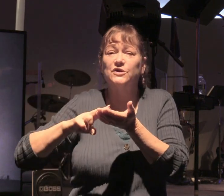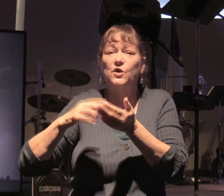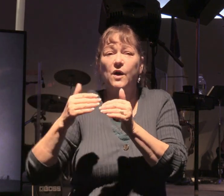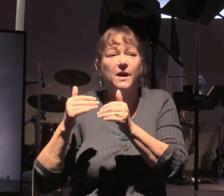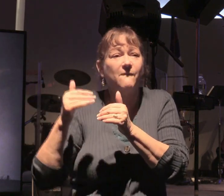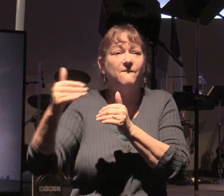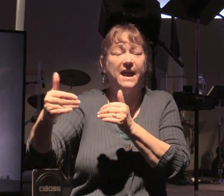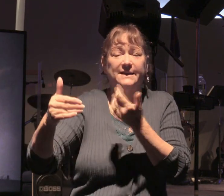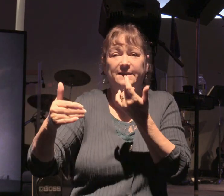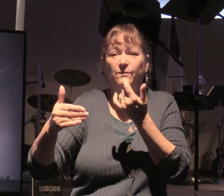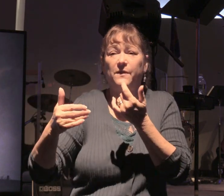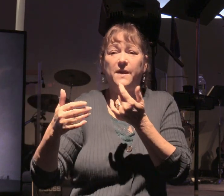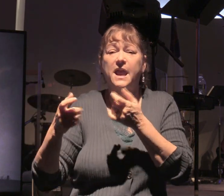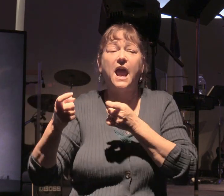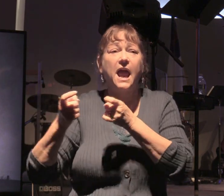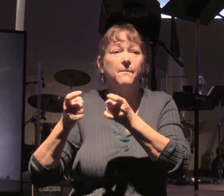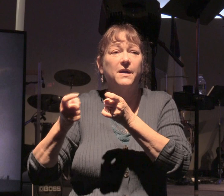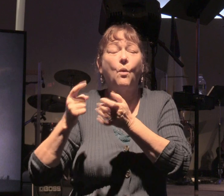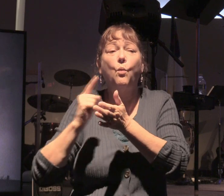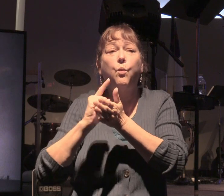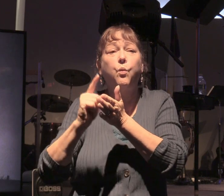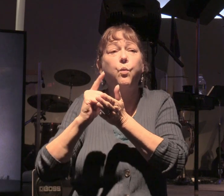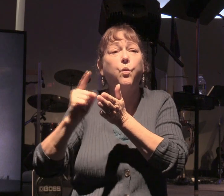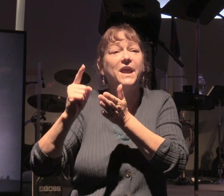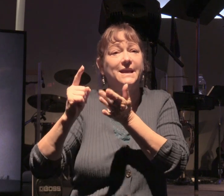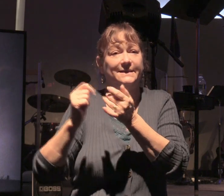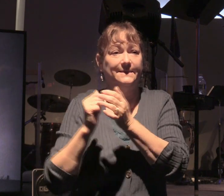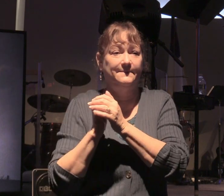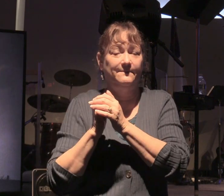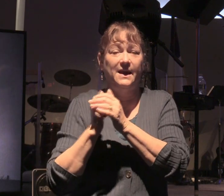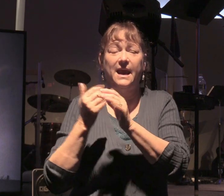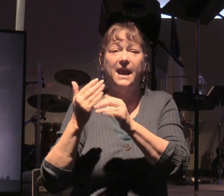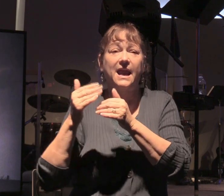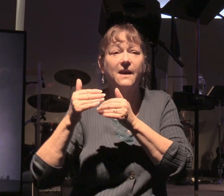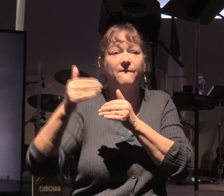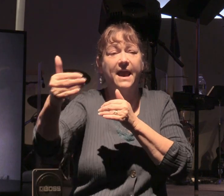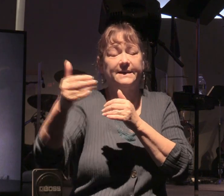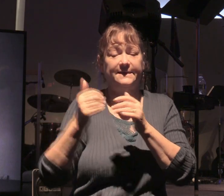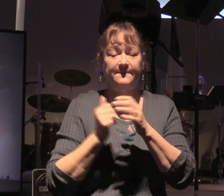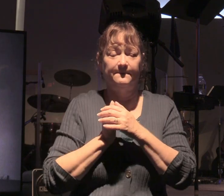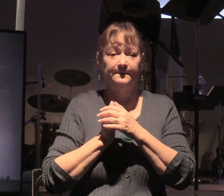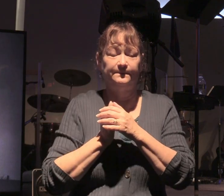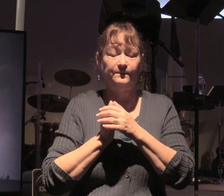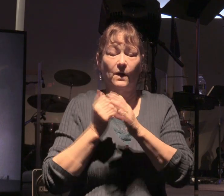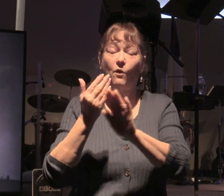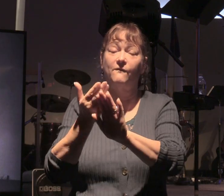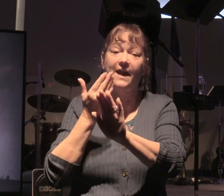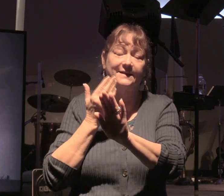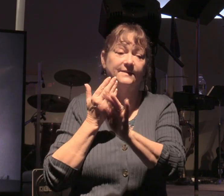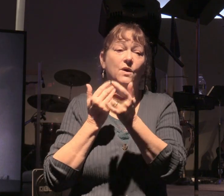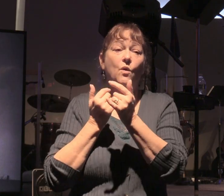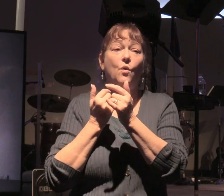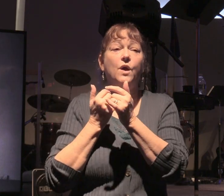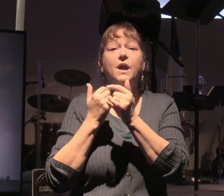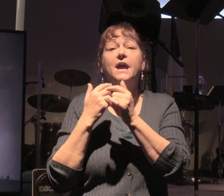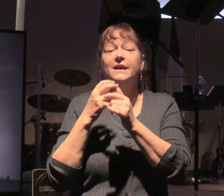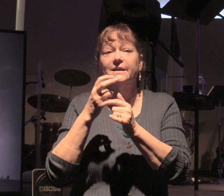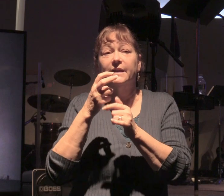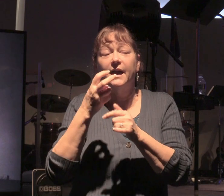event with the administration weeks in advance, or adhere to a strict time